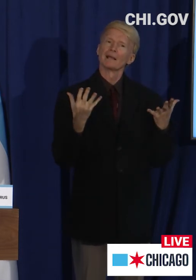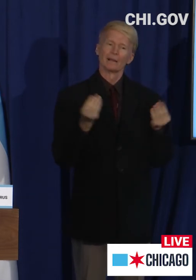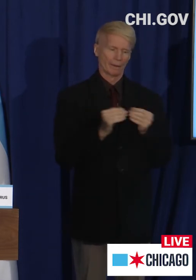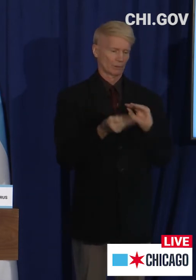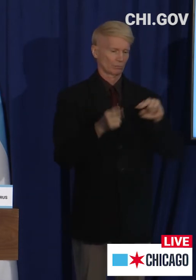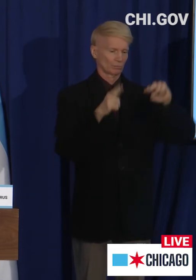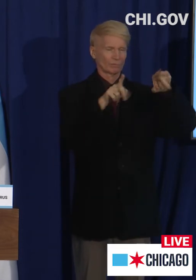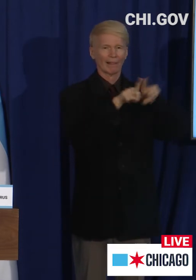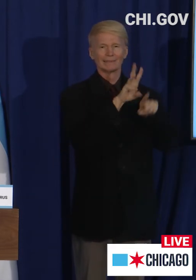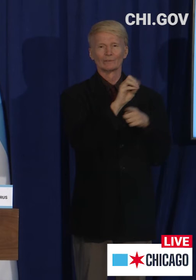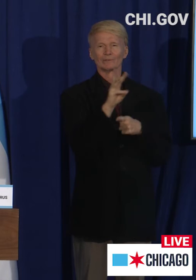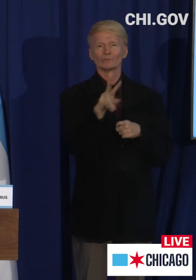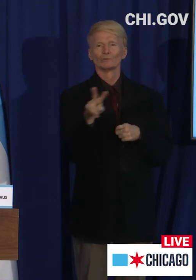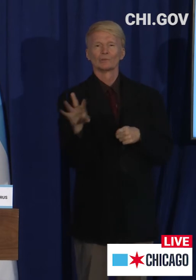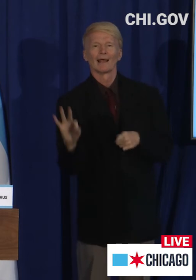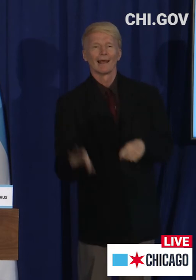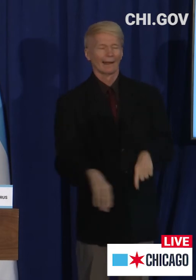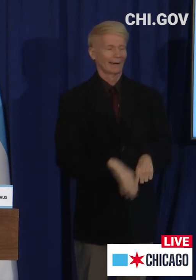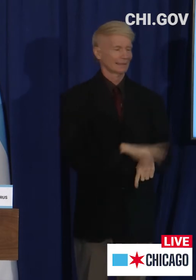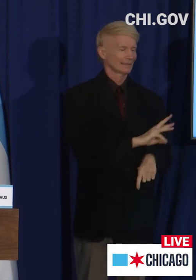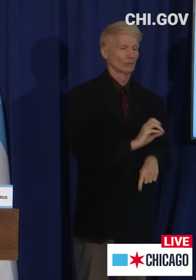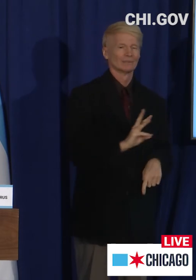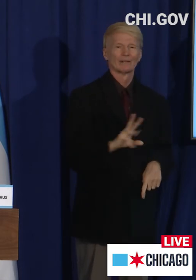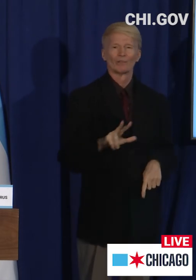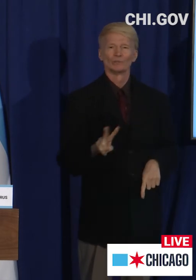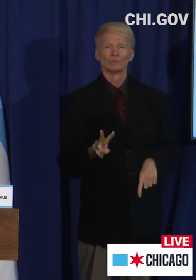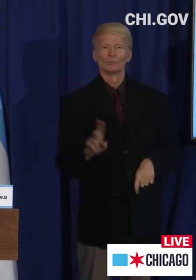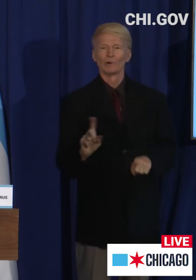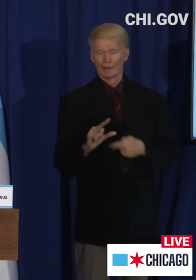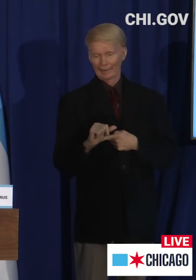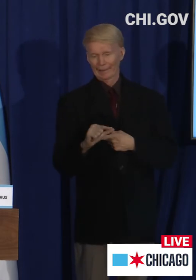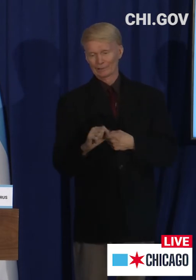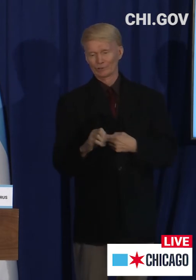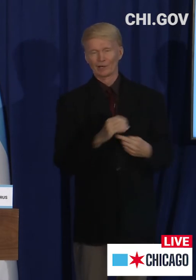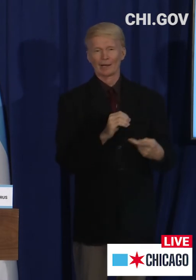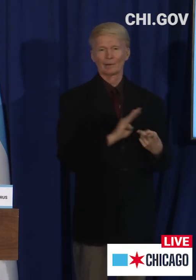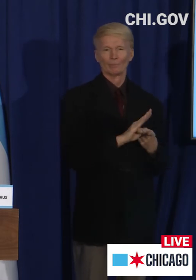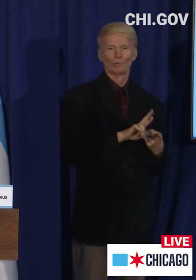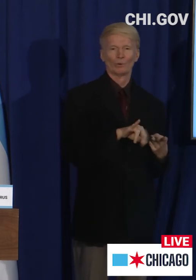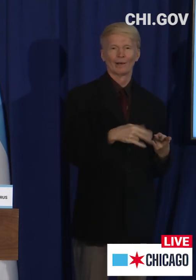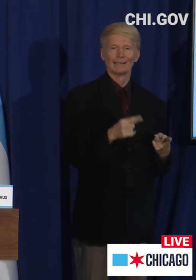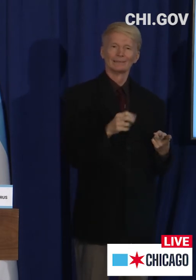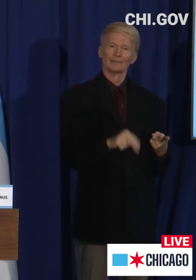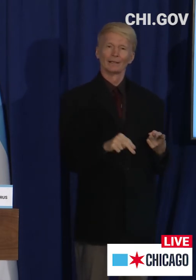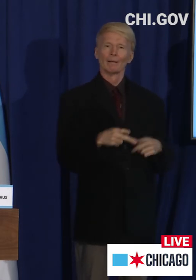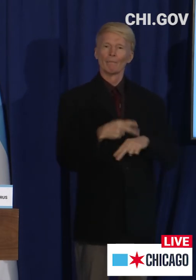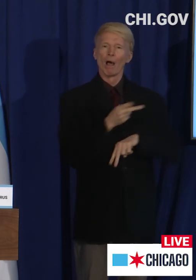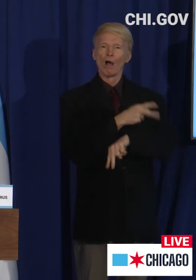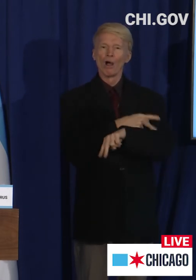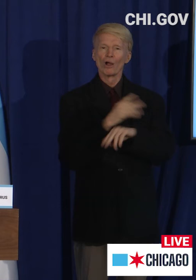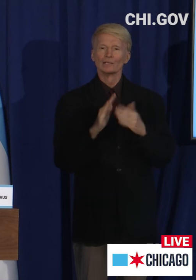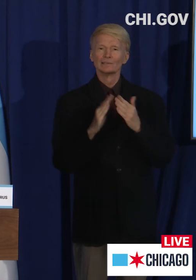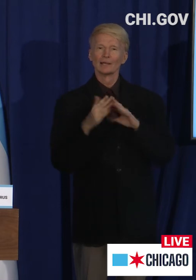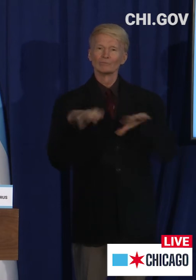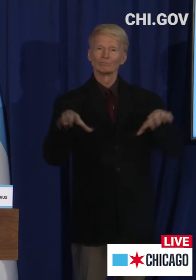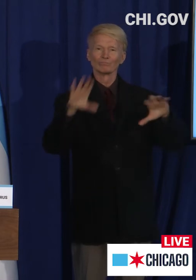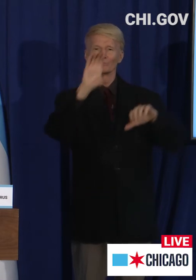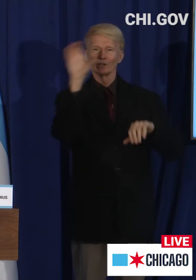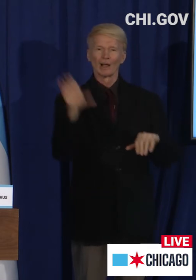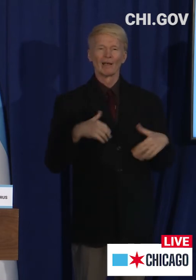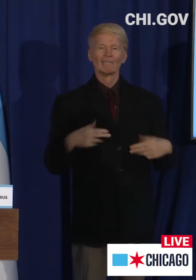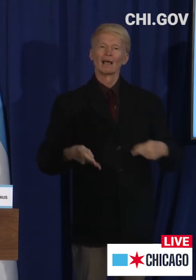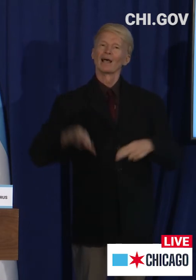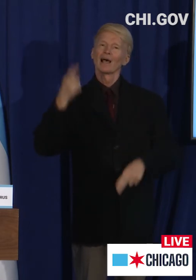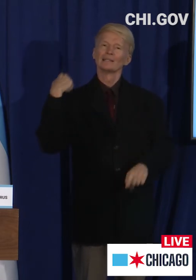codes like 60629 and 60632, Gage Park and Brighton Park, where there's a high concentration of the Hispanic